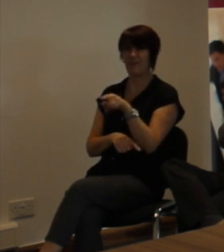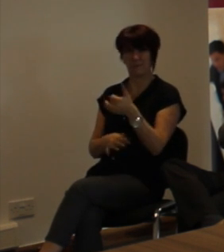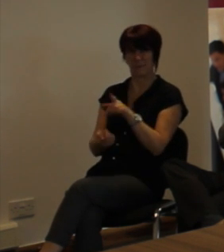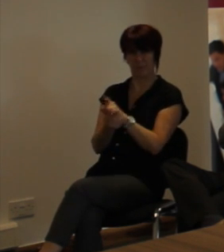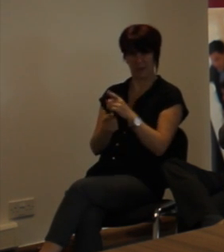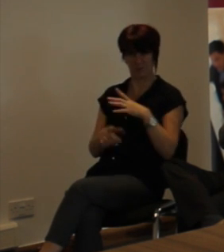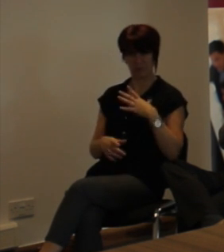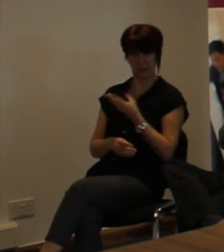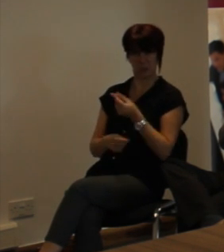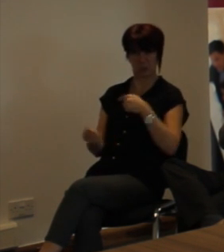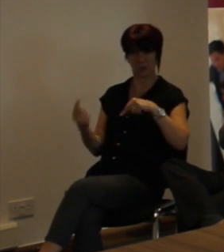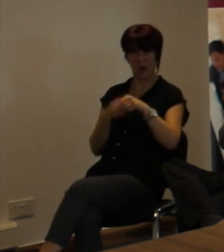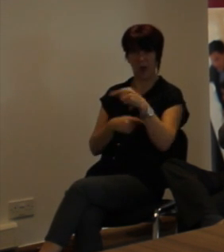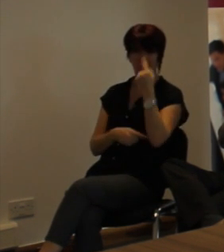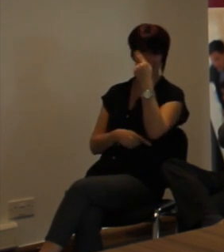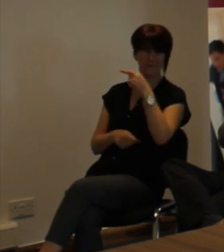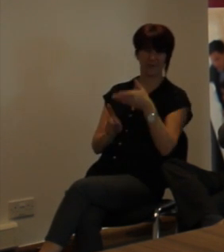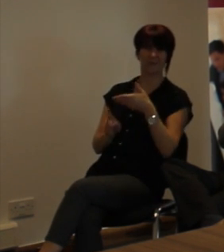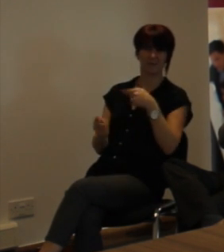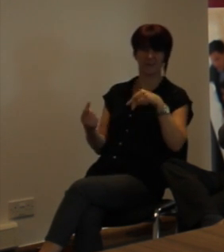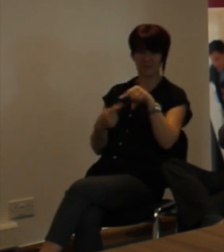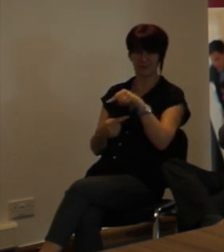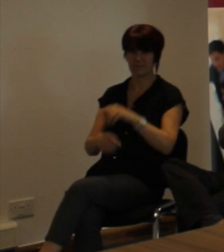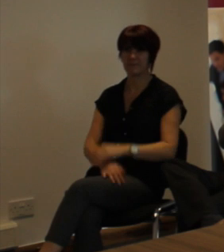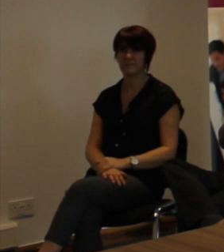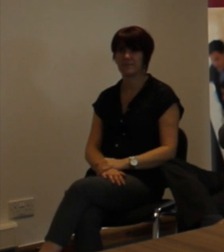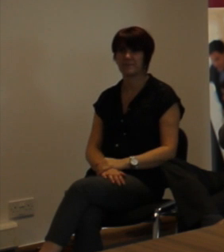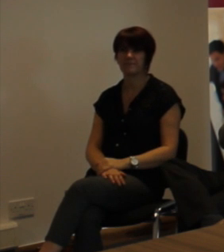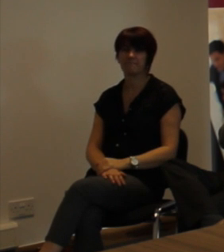met me already. I see some familiar faces around the room. So